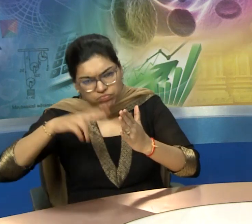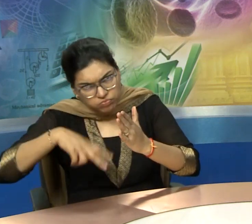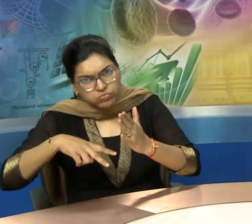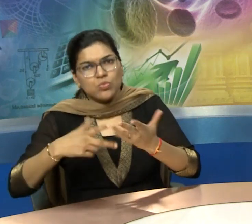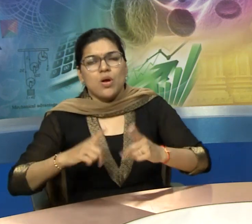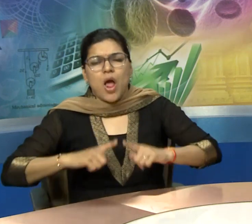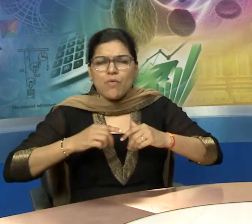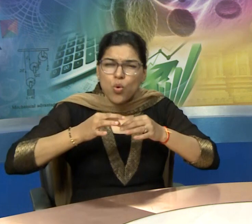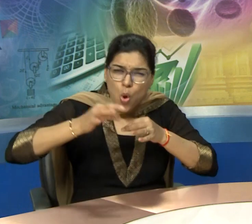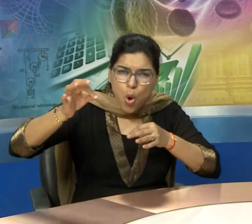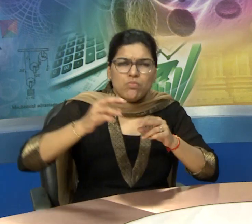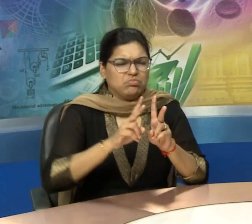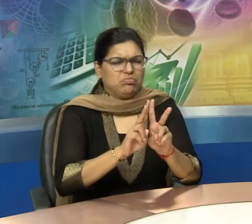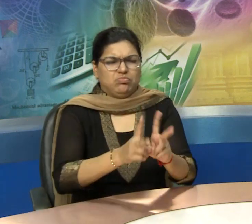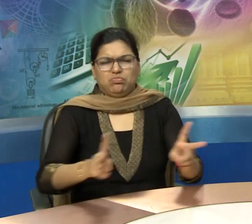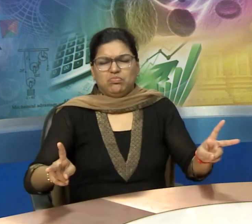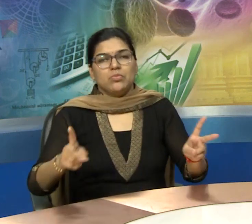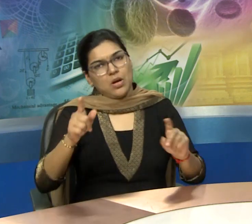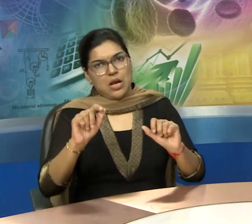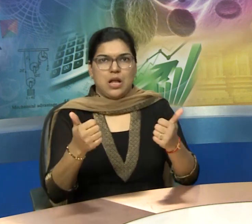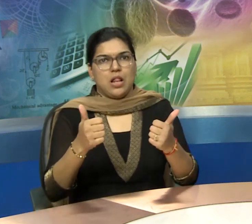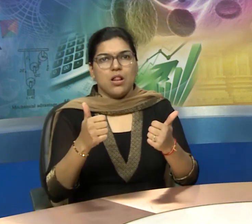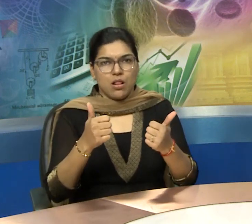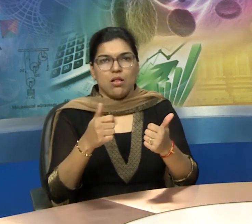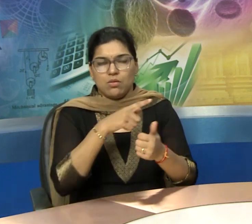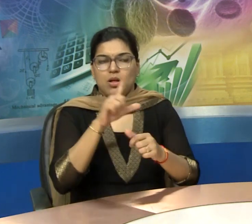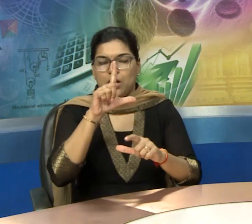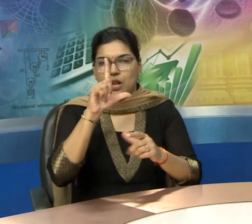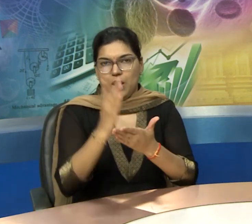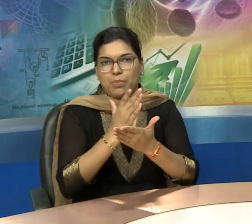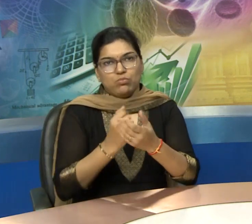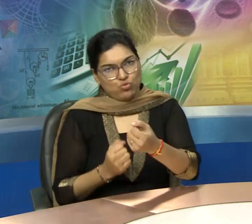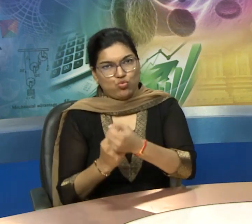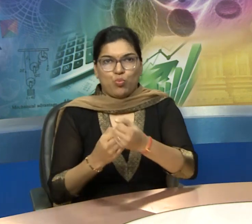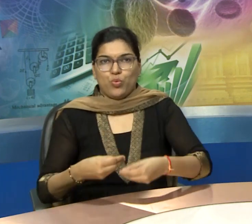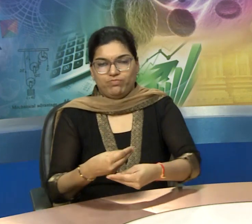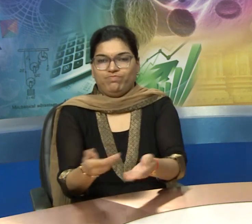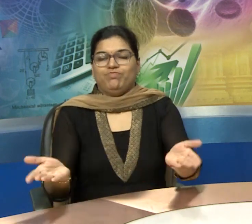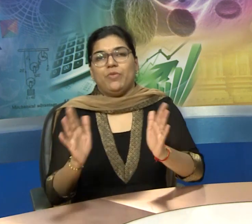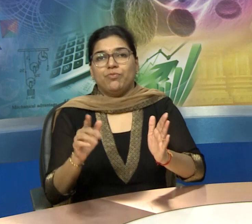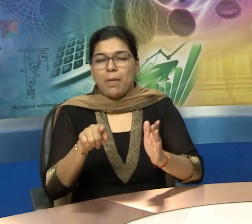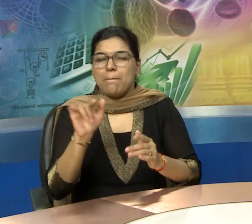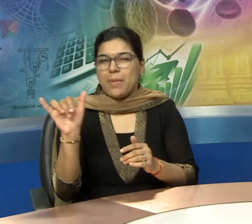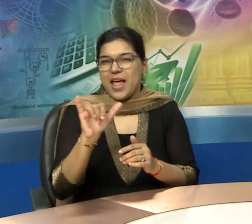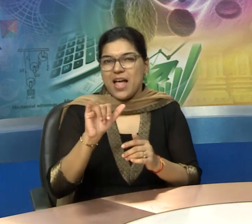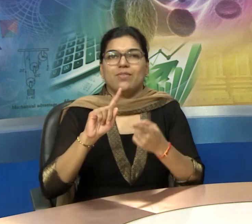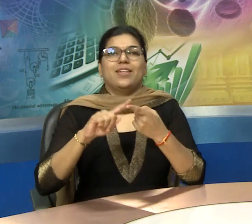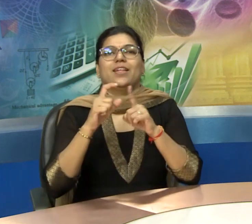is formal, whether it is non-formal or adult education or lifelong